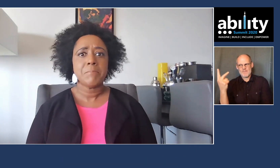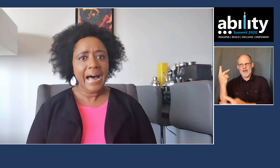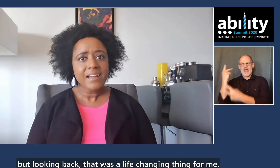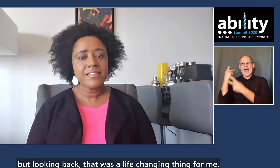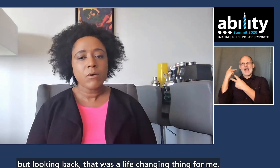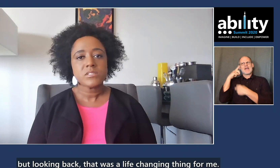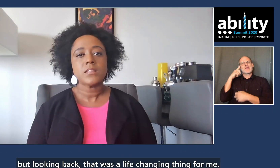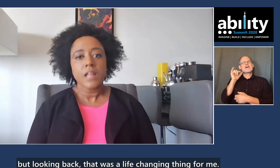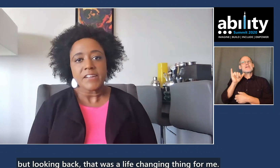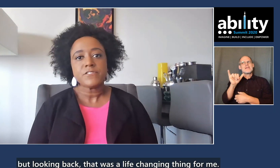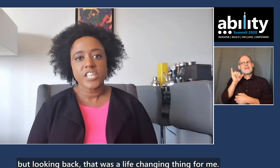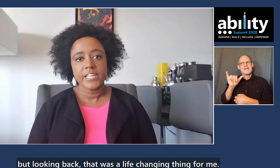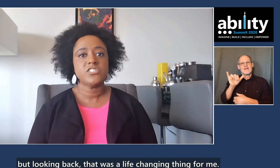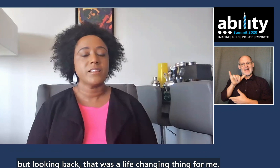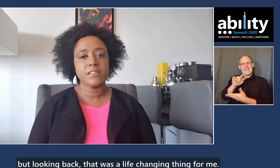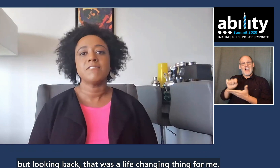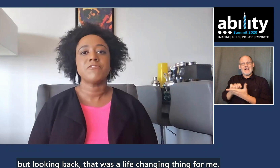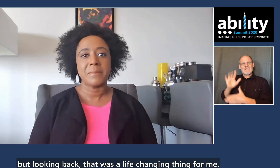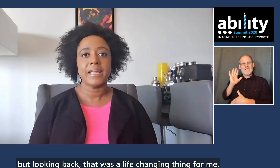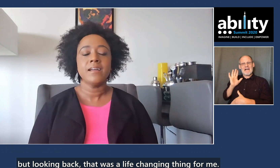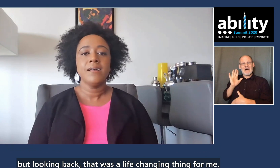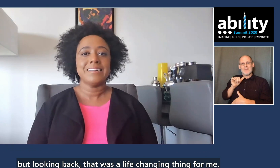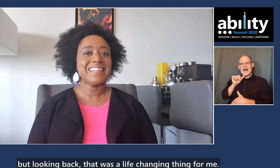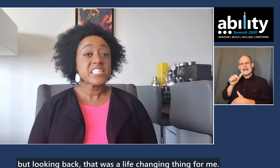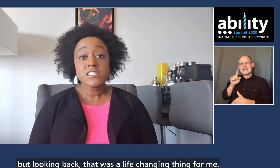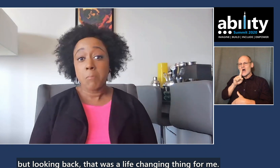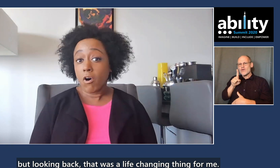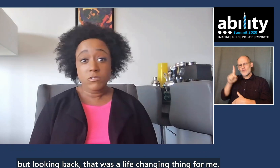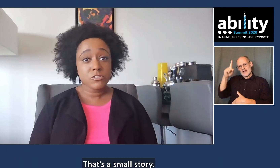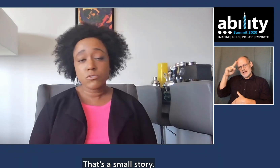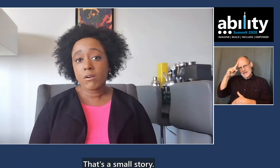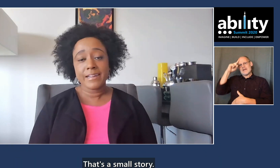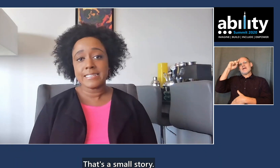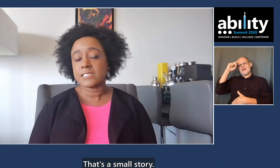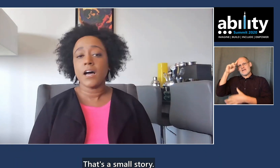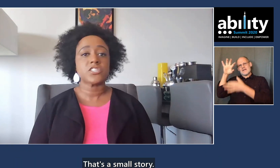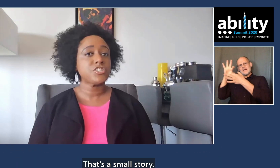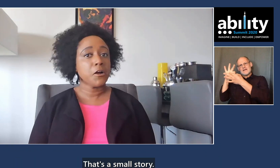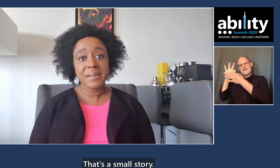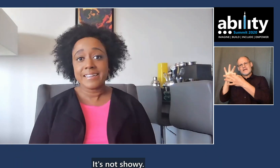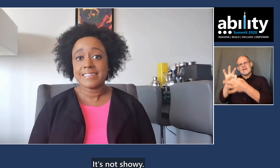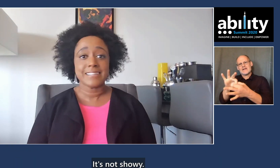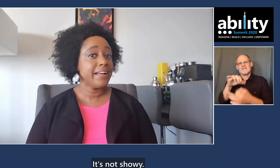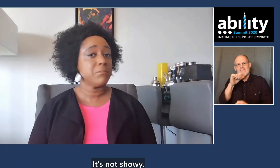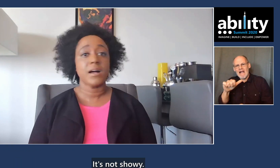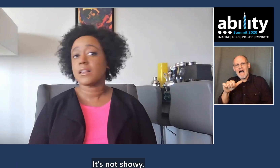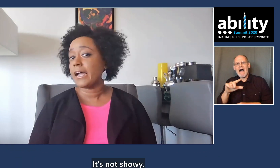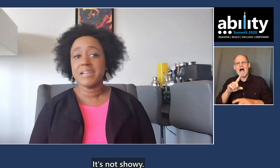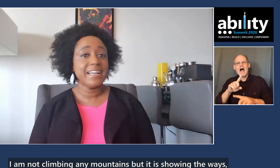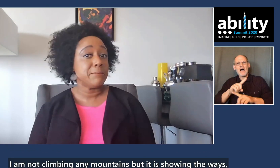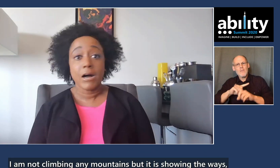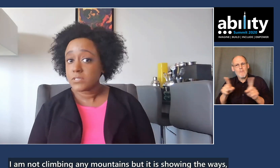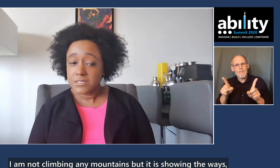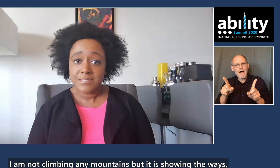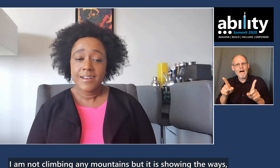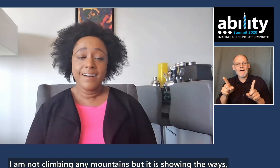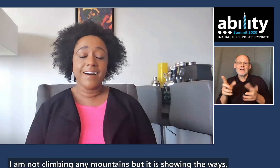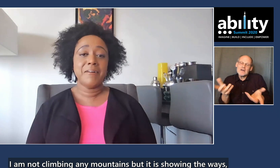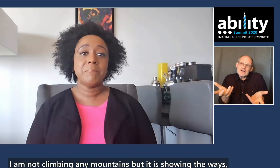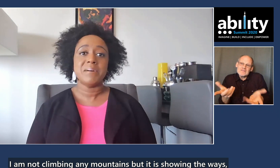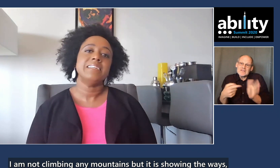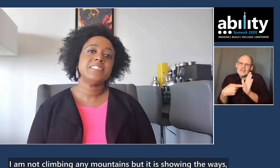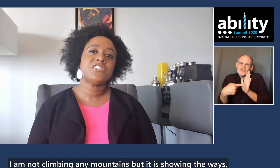But looking back, that was a life-changing thing for me. Now, that's a small story. It's not showy. I am not climbing any